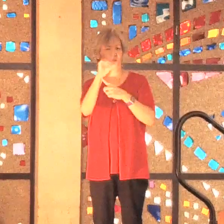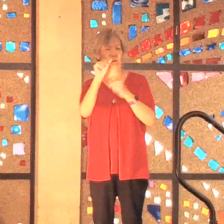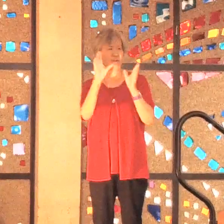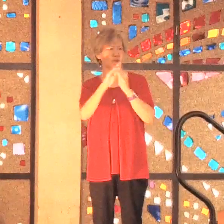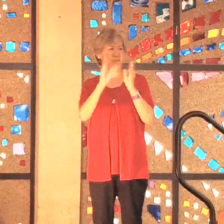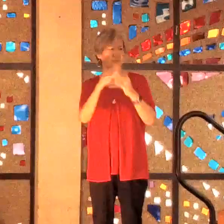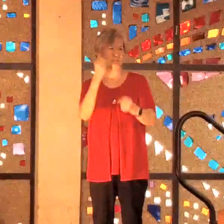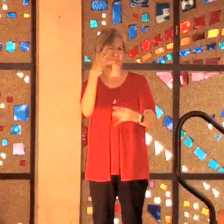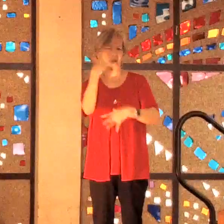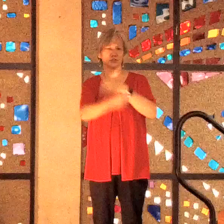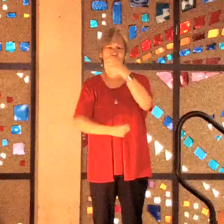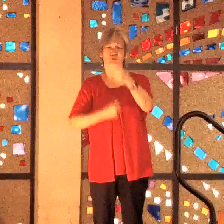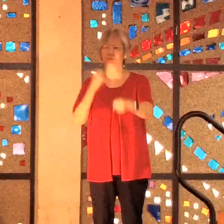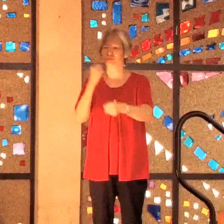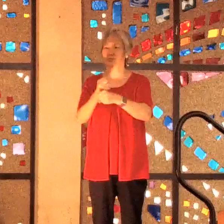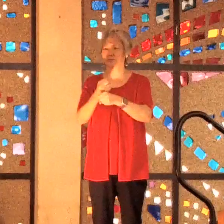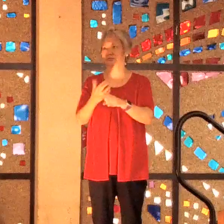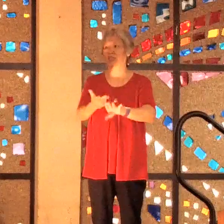explain about,